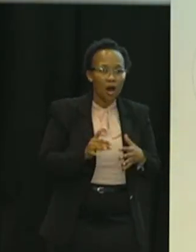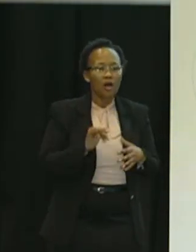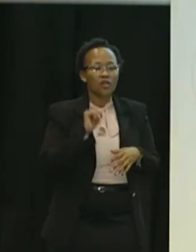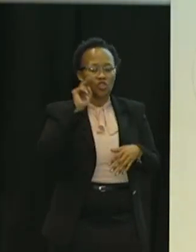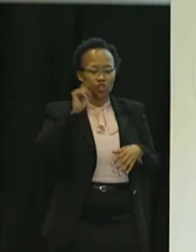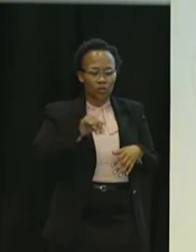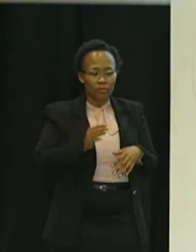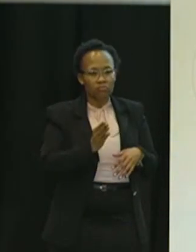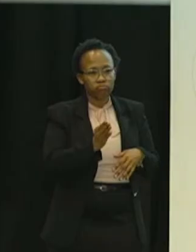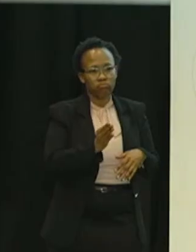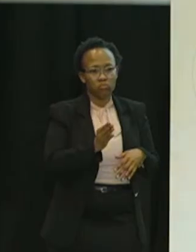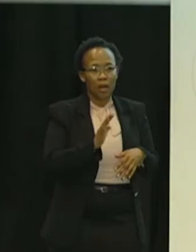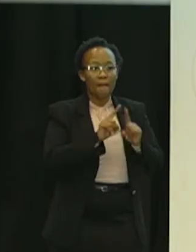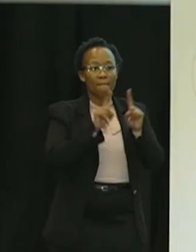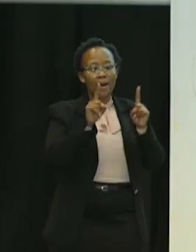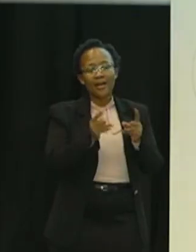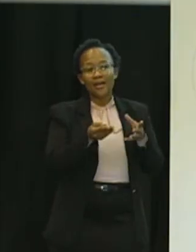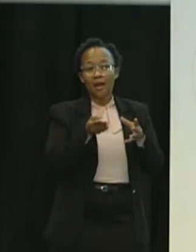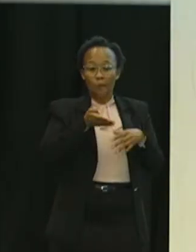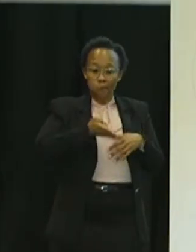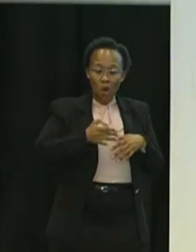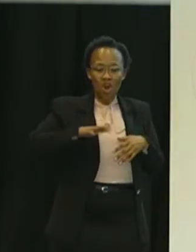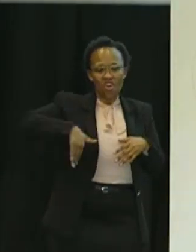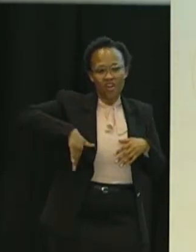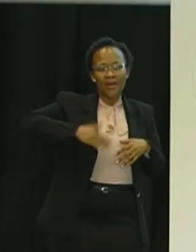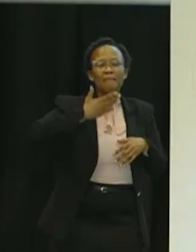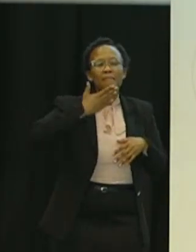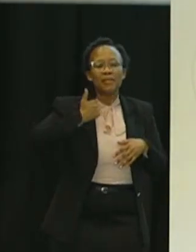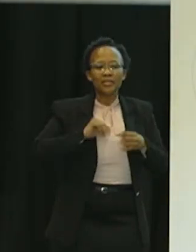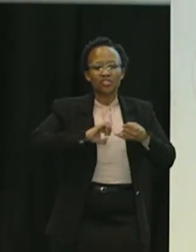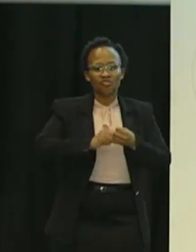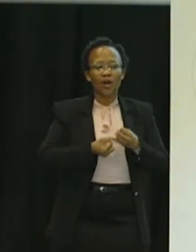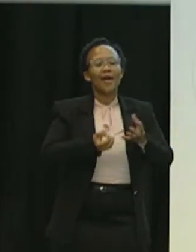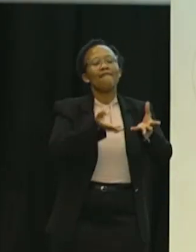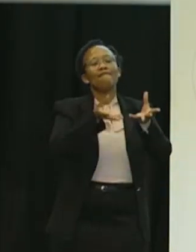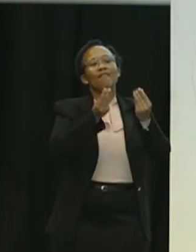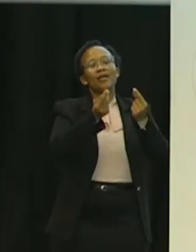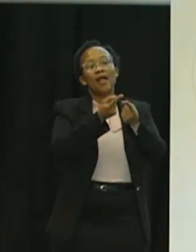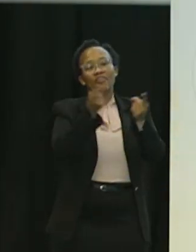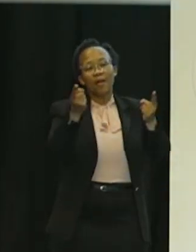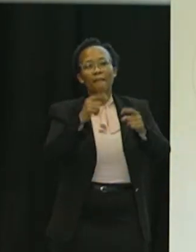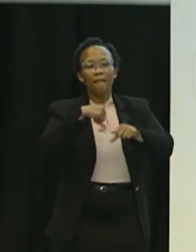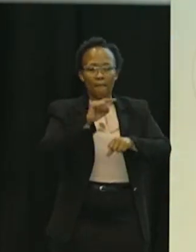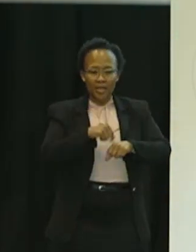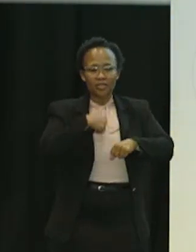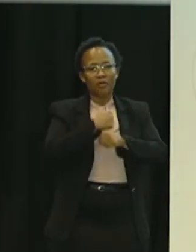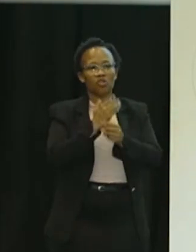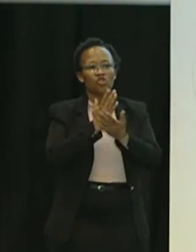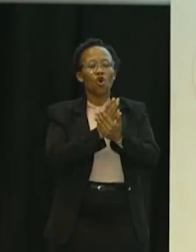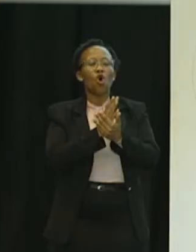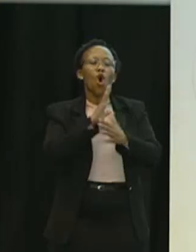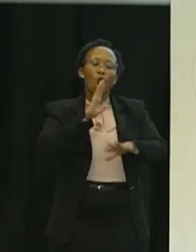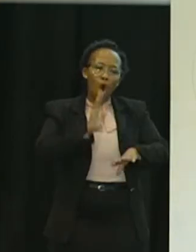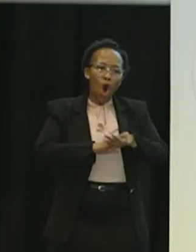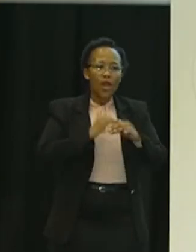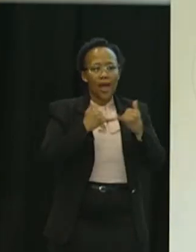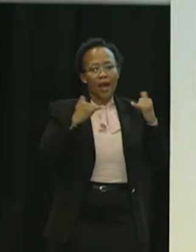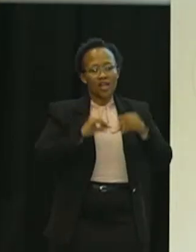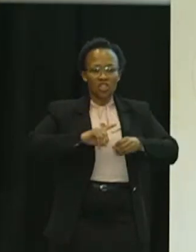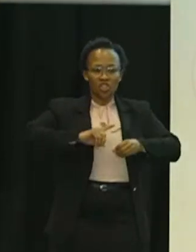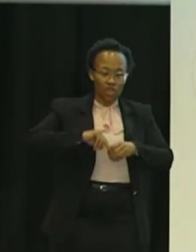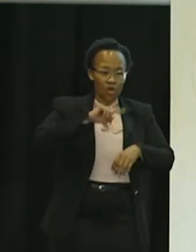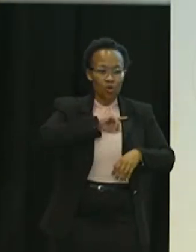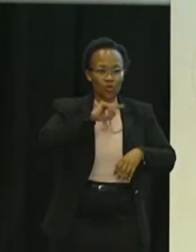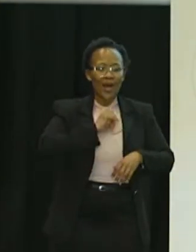now, please let's find them and let's make sure that at least they are able to connect virtually, because every voice counts. And